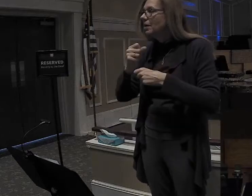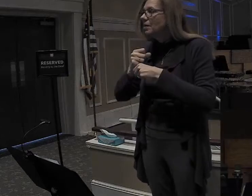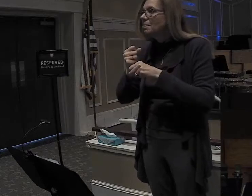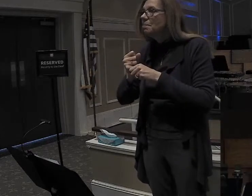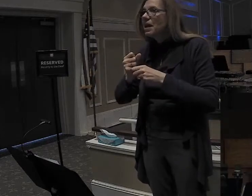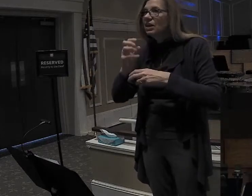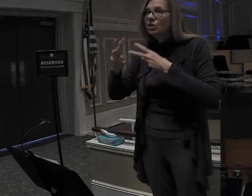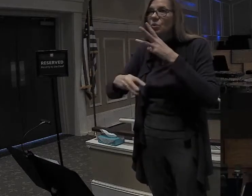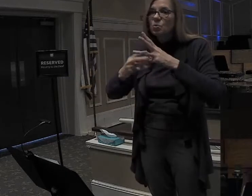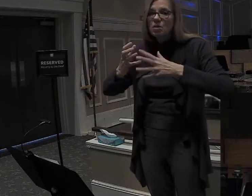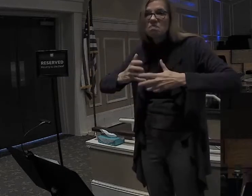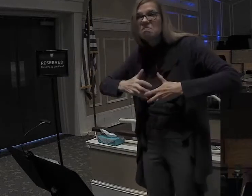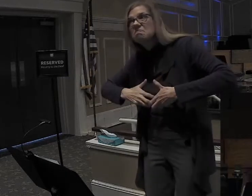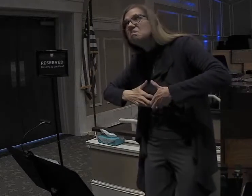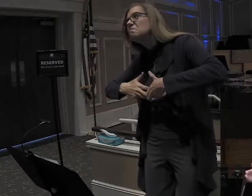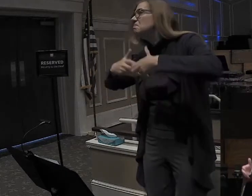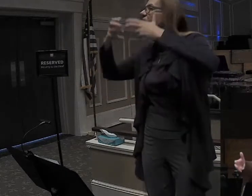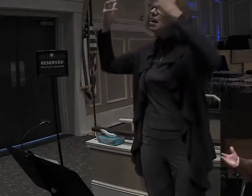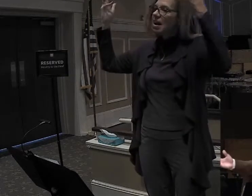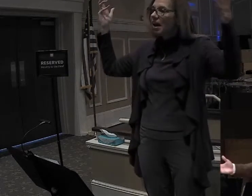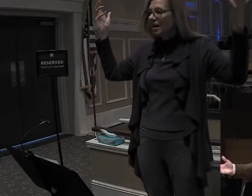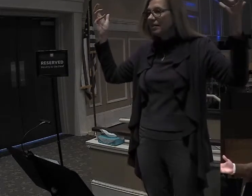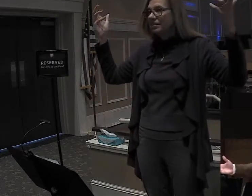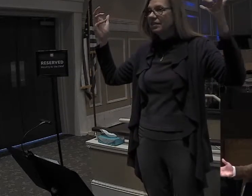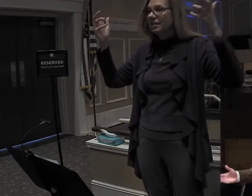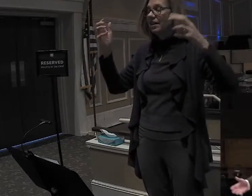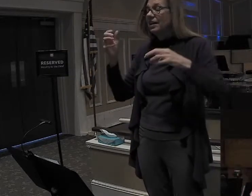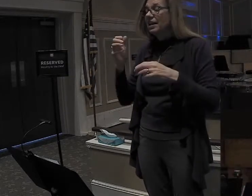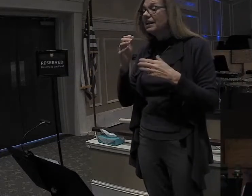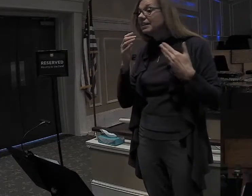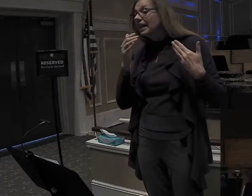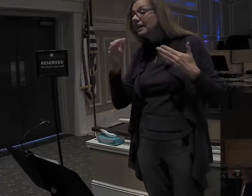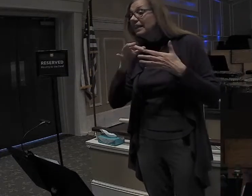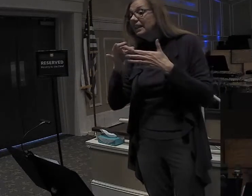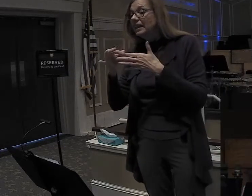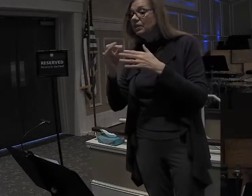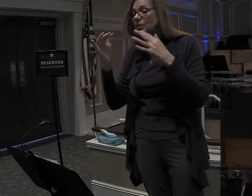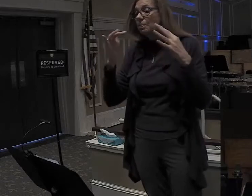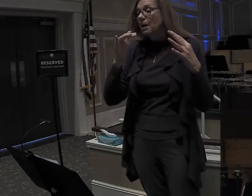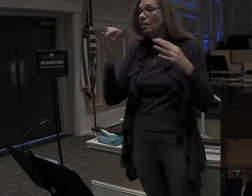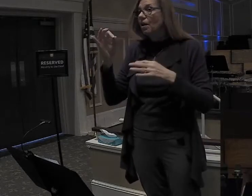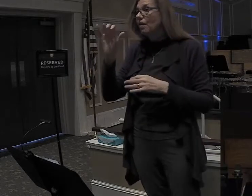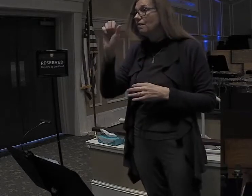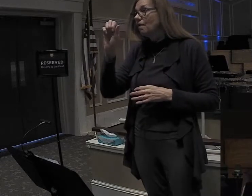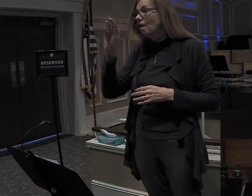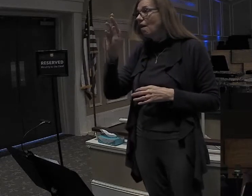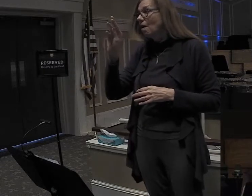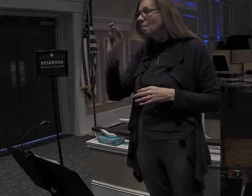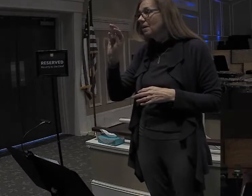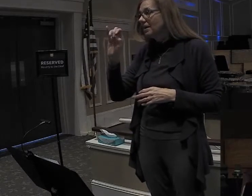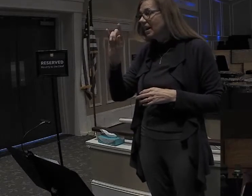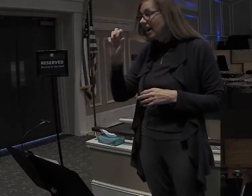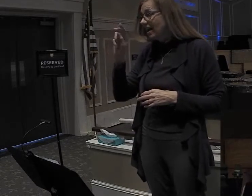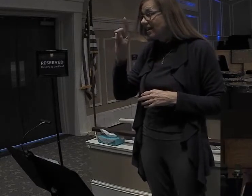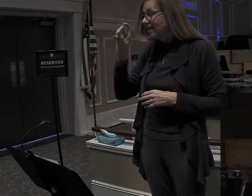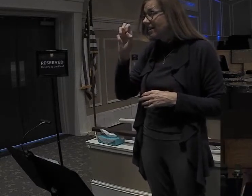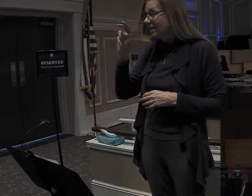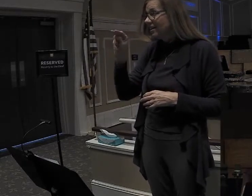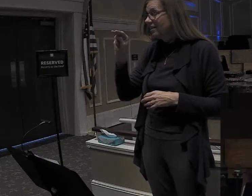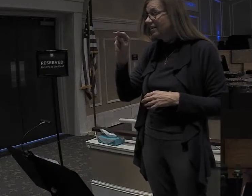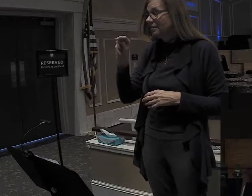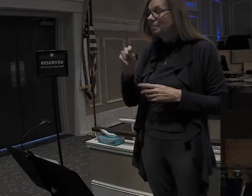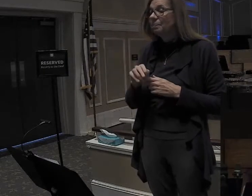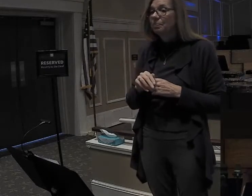world. It's really, in many ways, an anticipation of the Battle of Armageddon. That battle in the Valley of